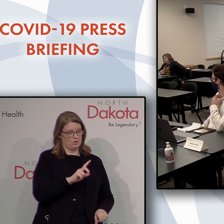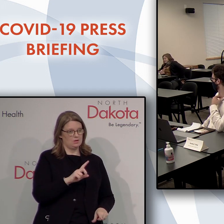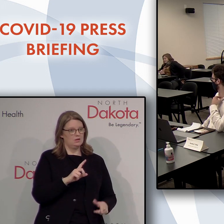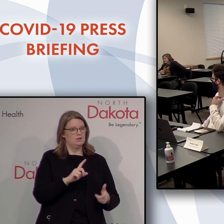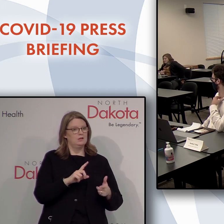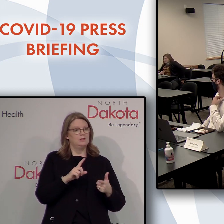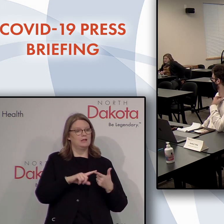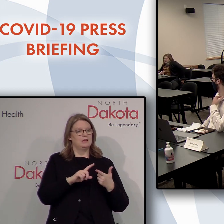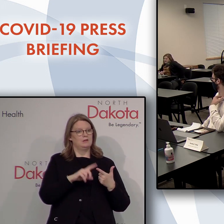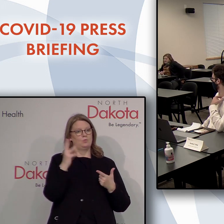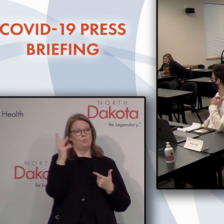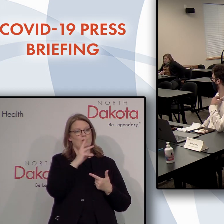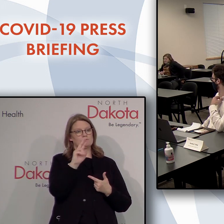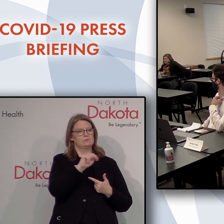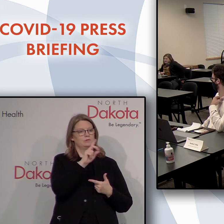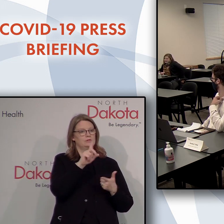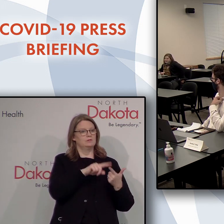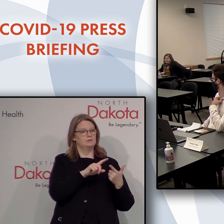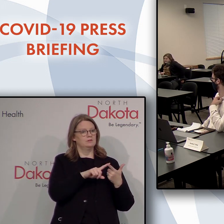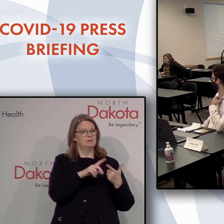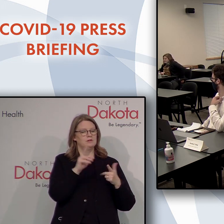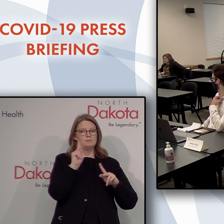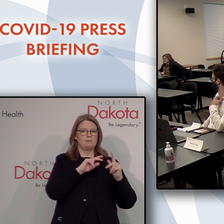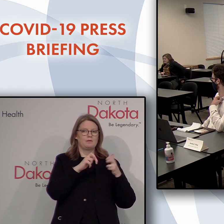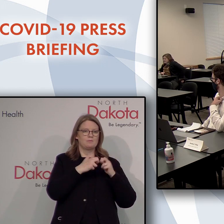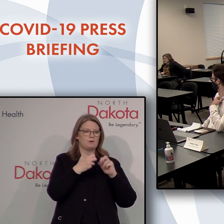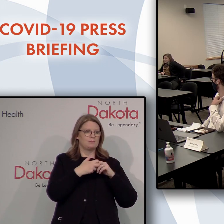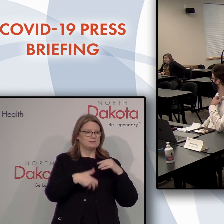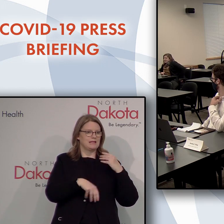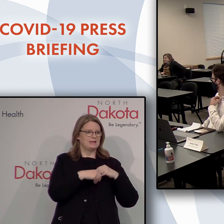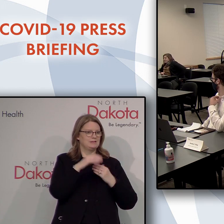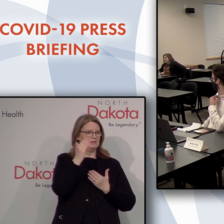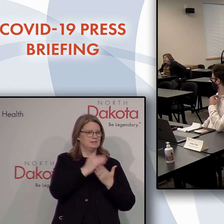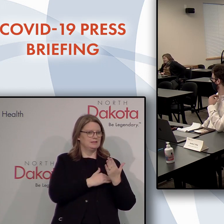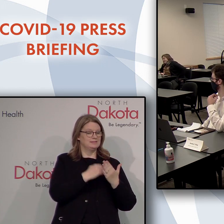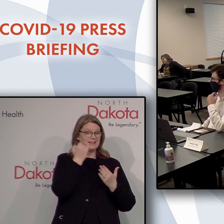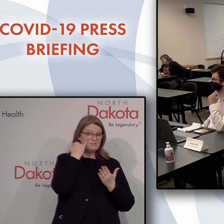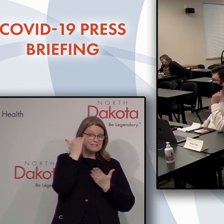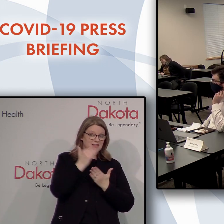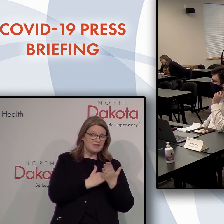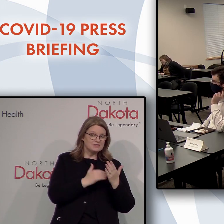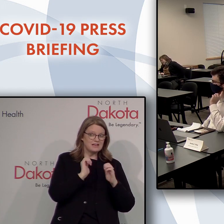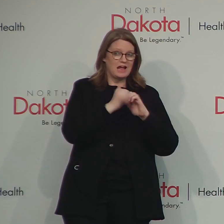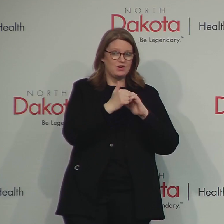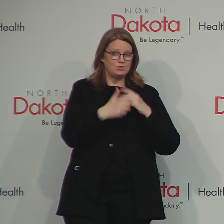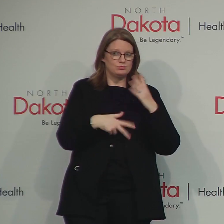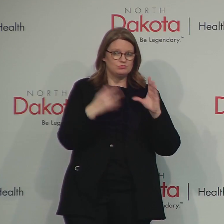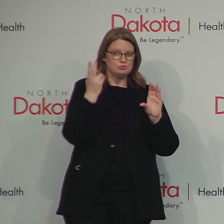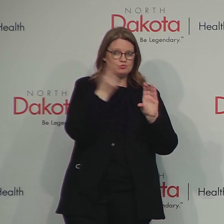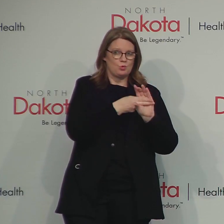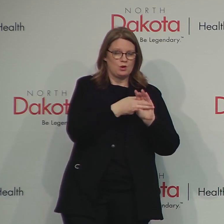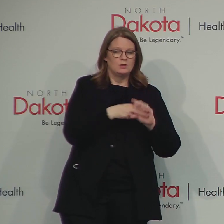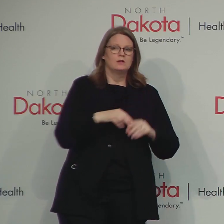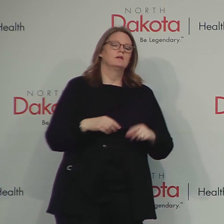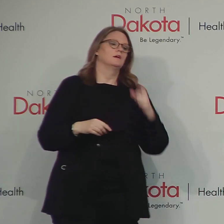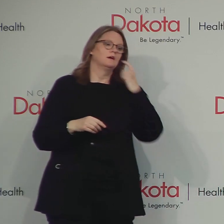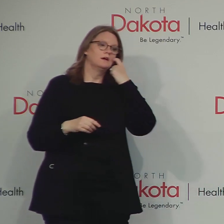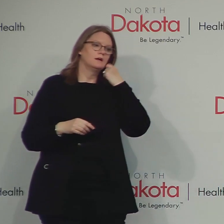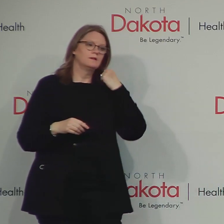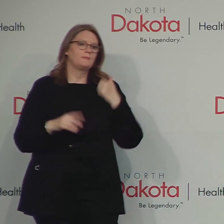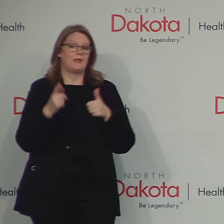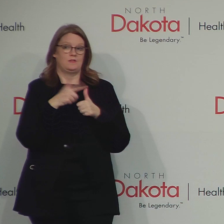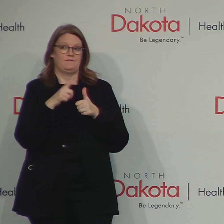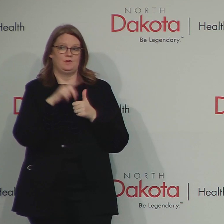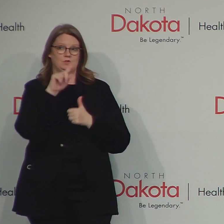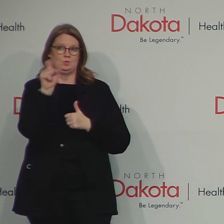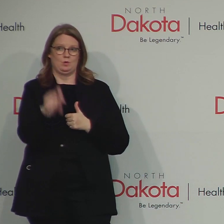in Western North Dakota, people have had trouble getting on a list. Is there a list, and how can they get on it? Yeah, so on the first